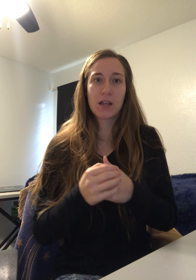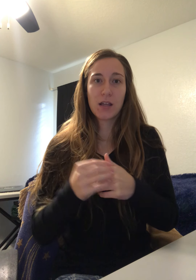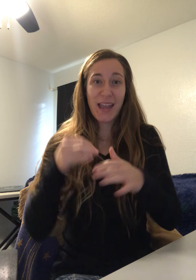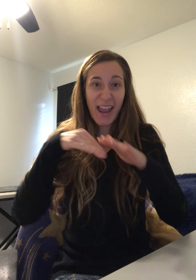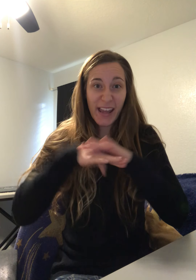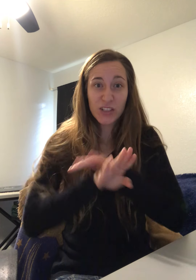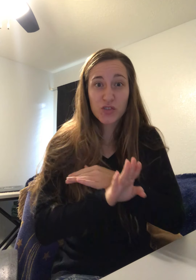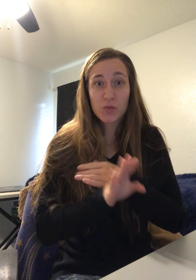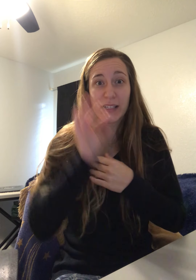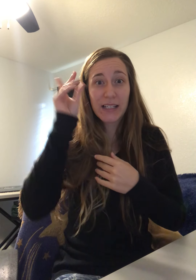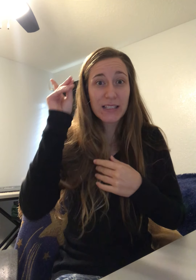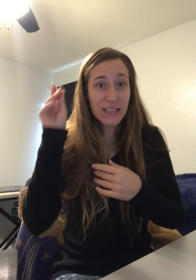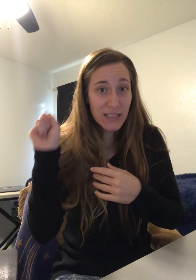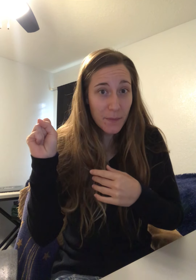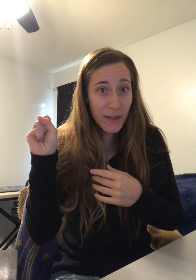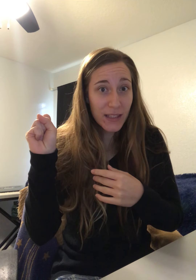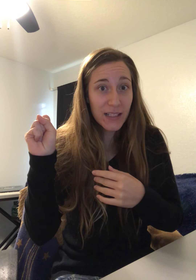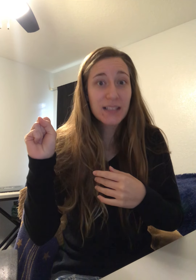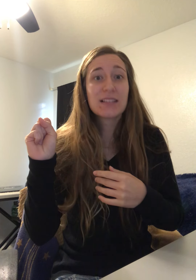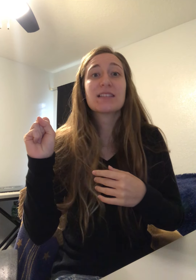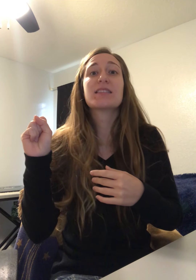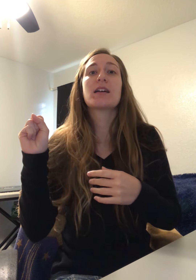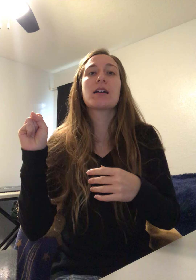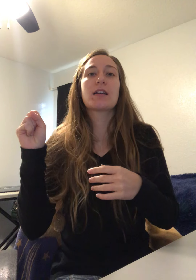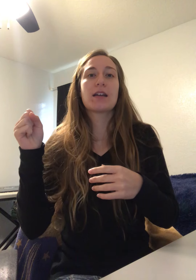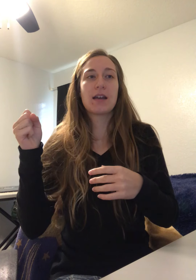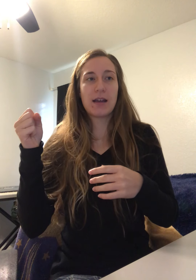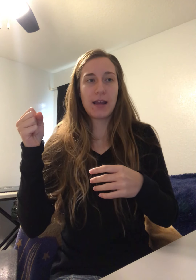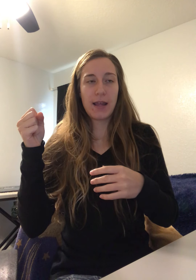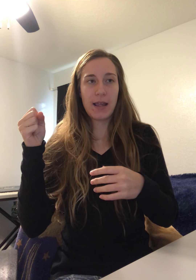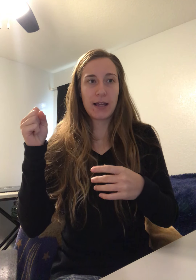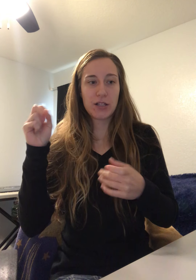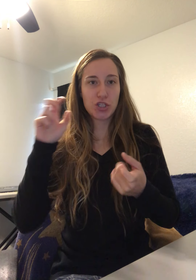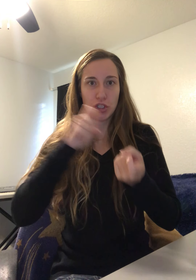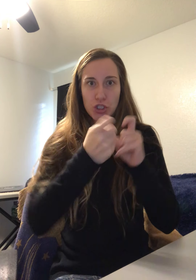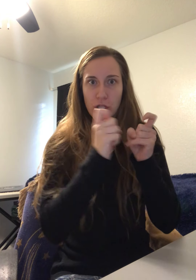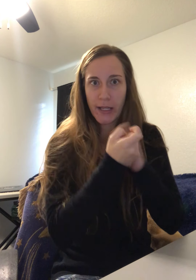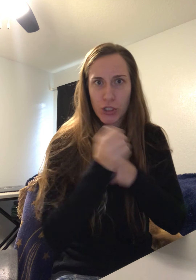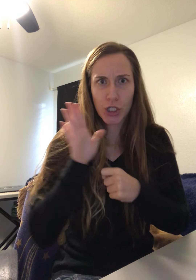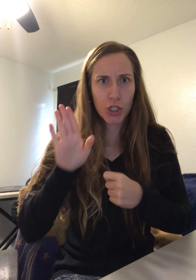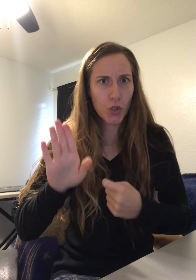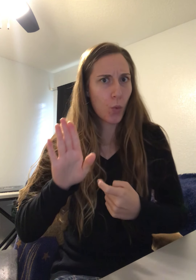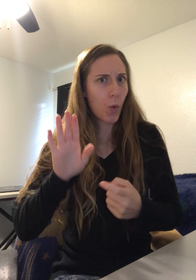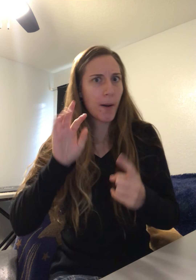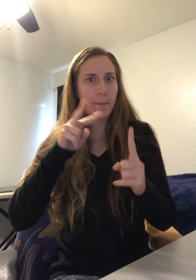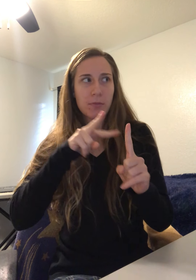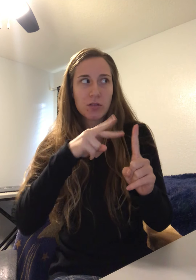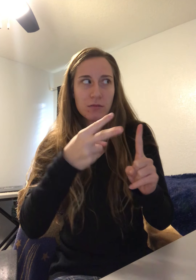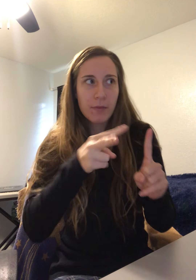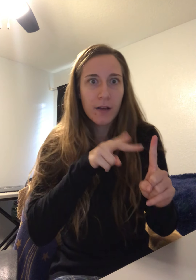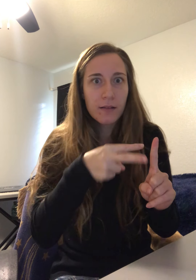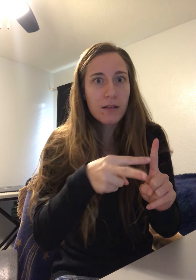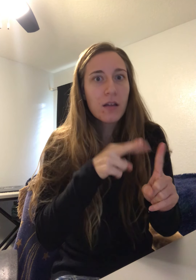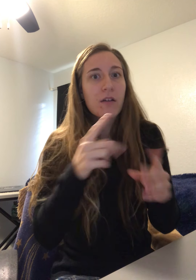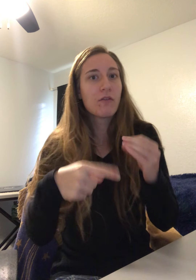disability when you haven't been in that world, in terms of like reframing your whole perspective, that you're kind of